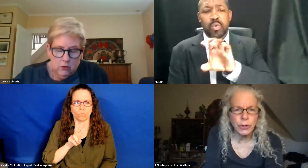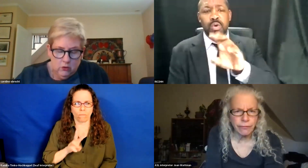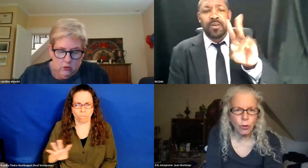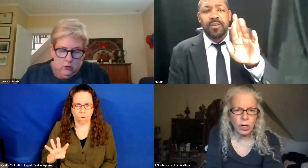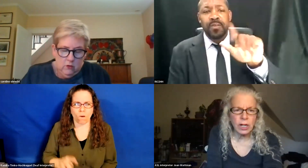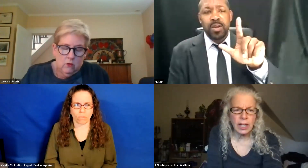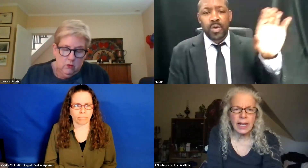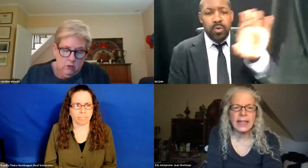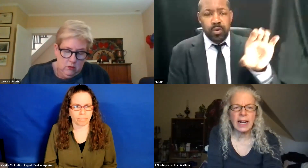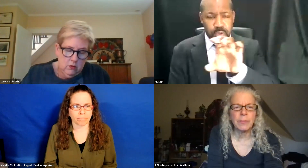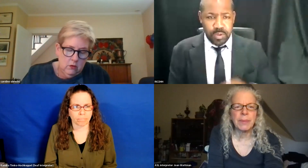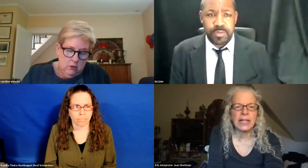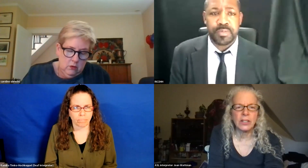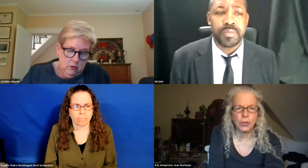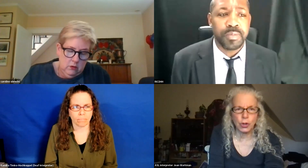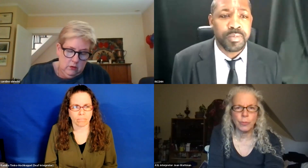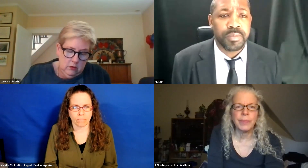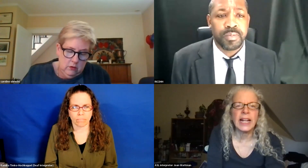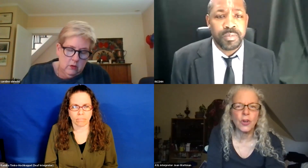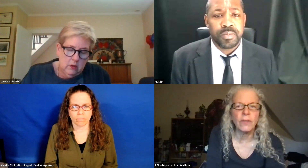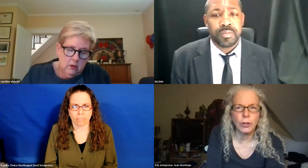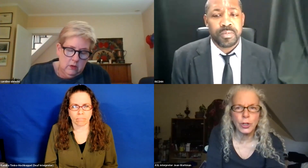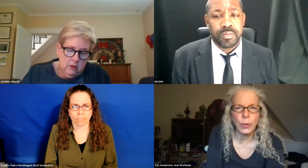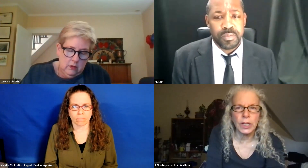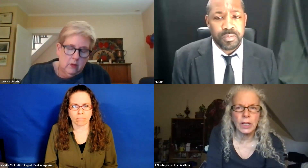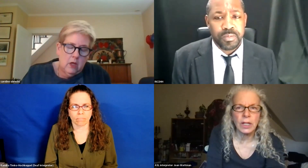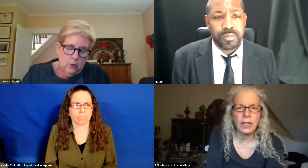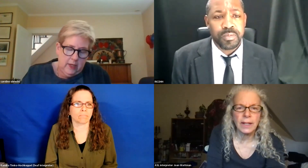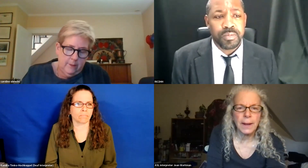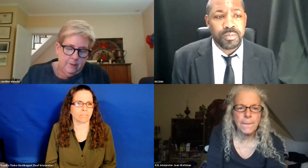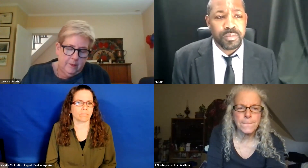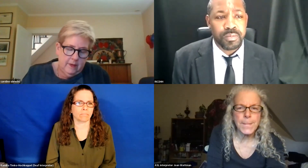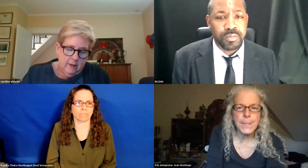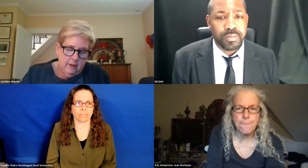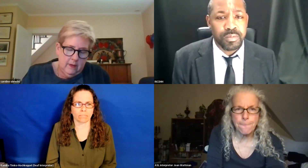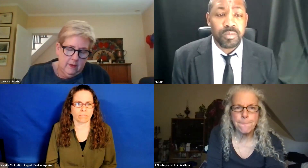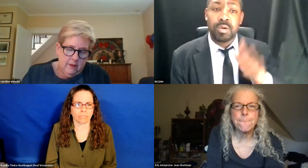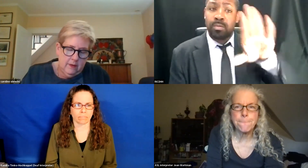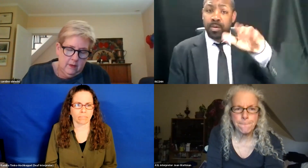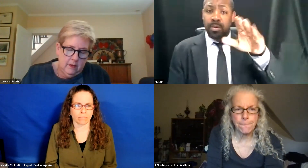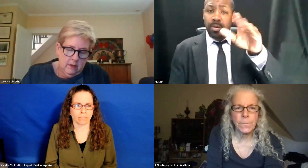It's 2 to 4, and that'll be by Zoom. That's all virtual. Okay.